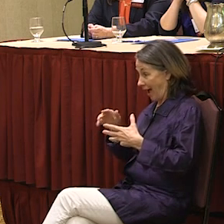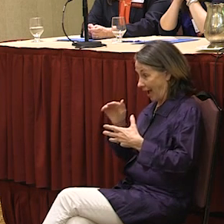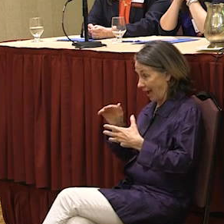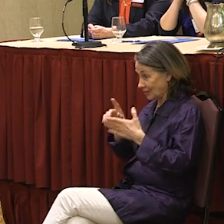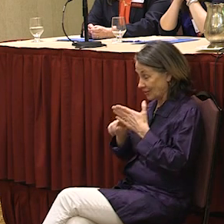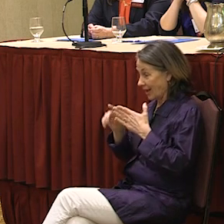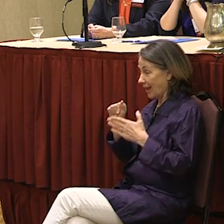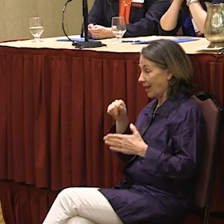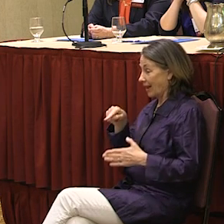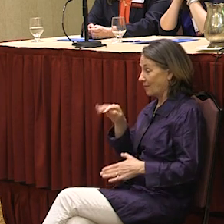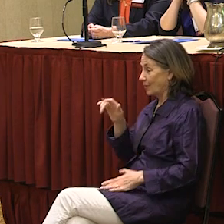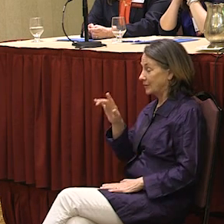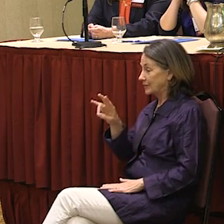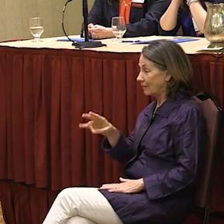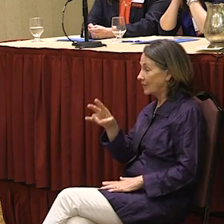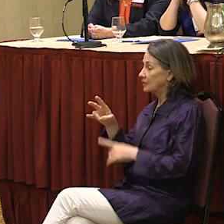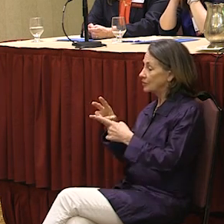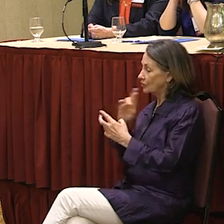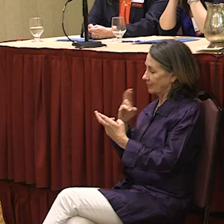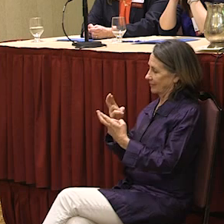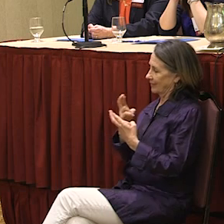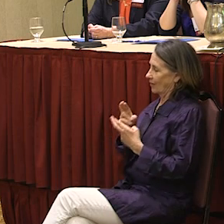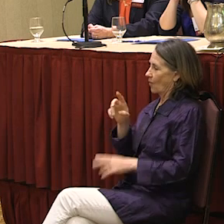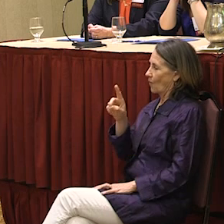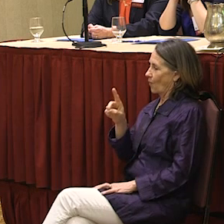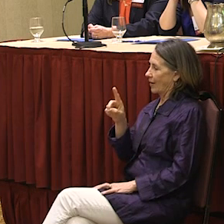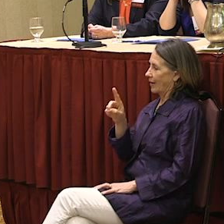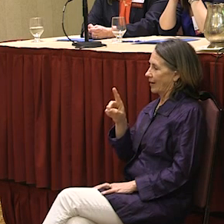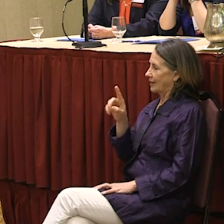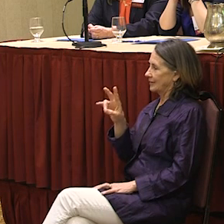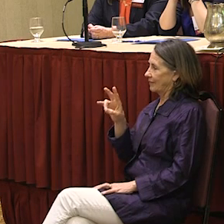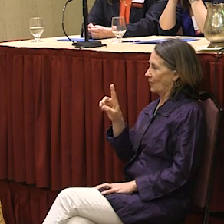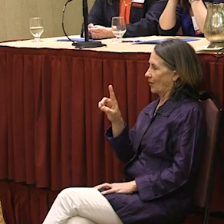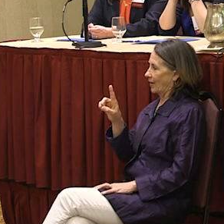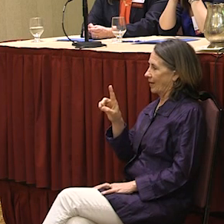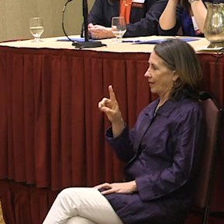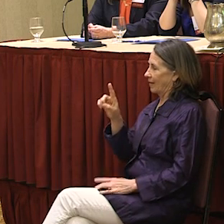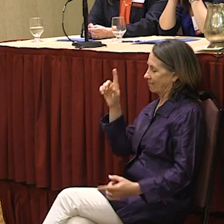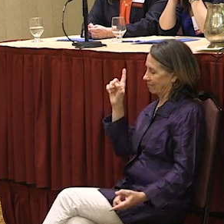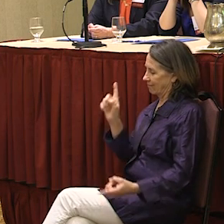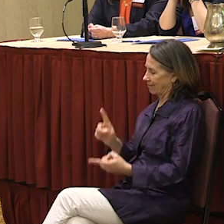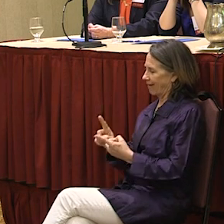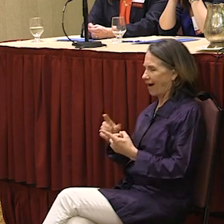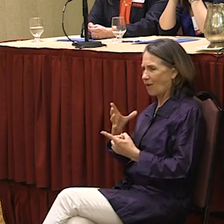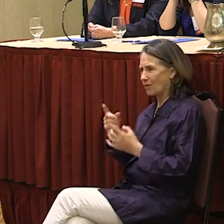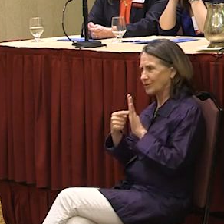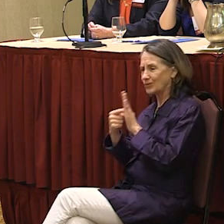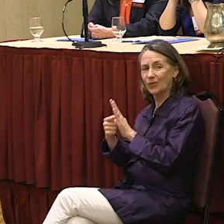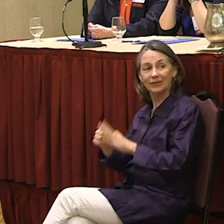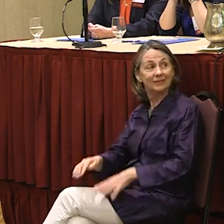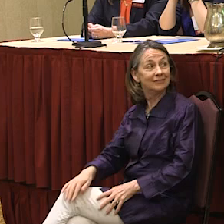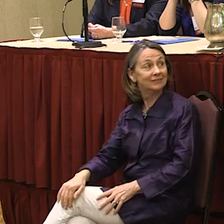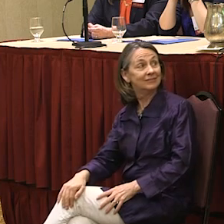April, on April 7th, she reported she was at 171, and I wish I could have been able to bring you more because I'm sure